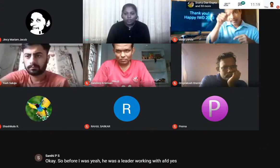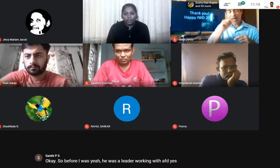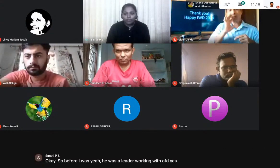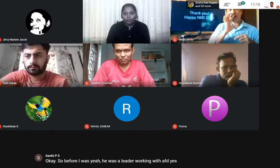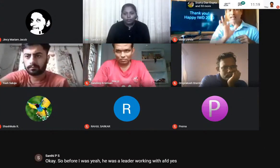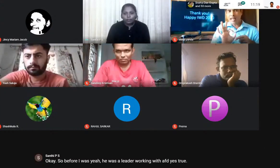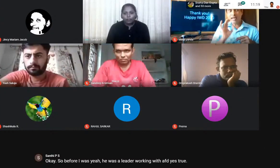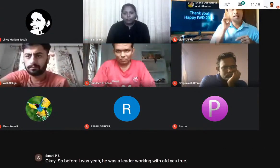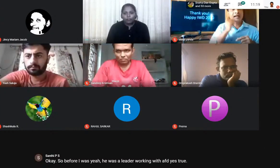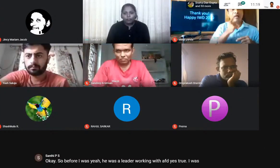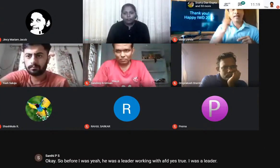leader.